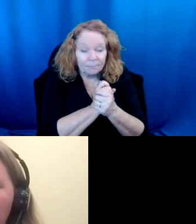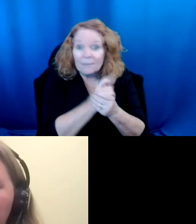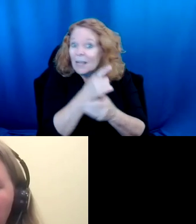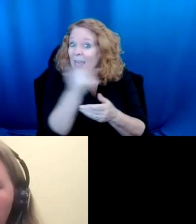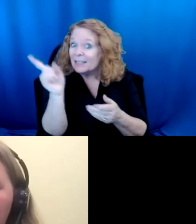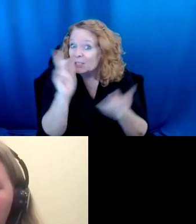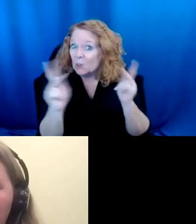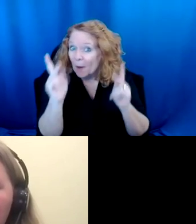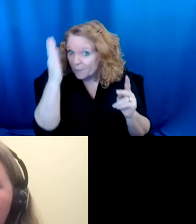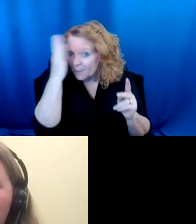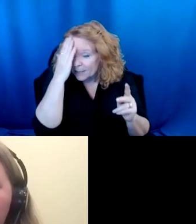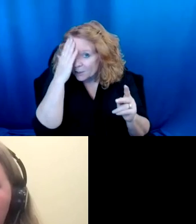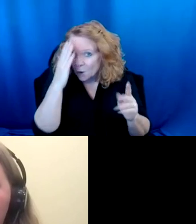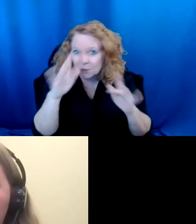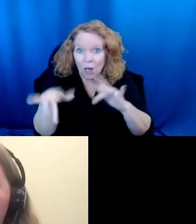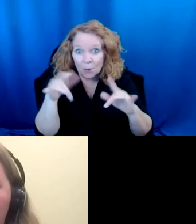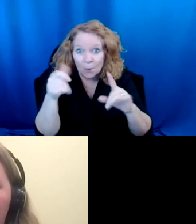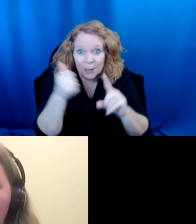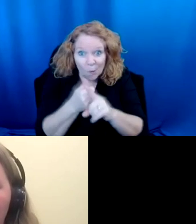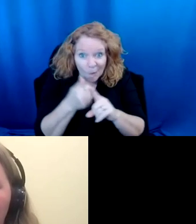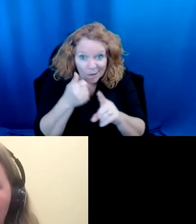knows too, the recordings will be